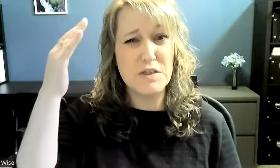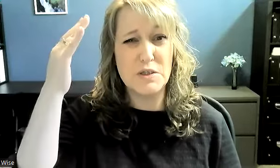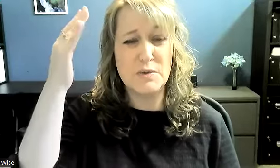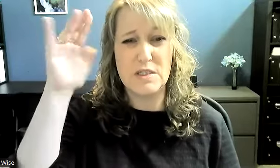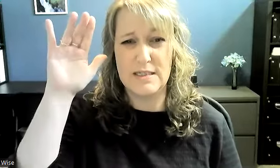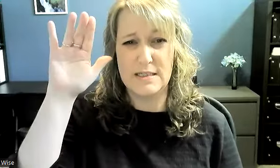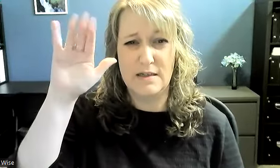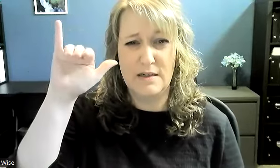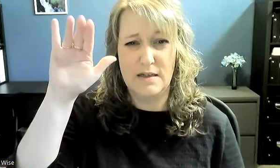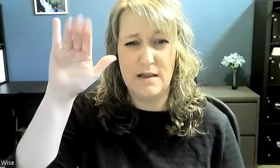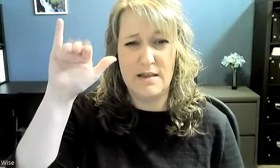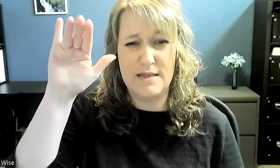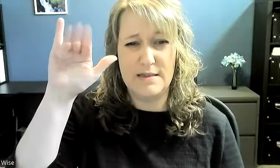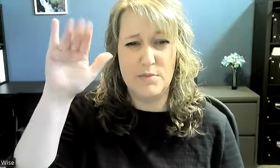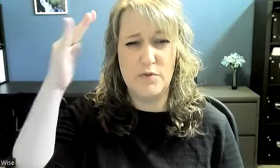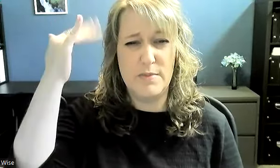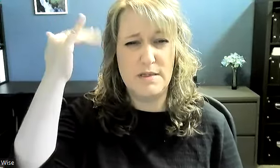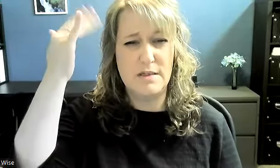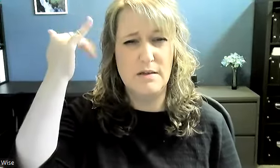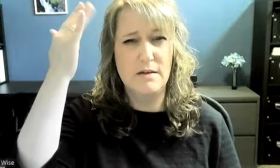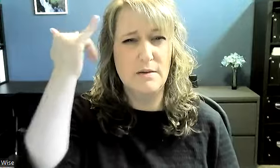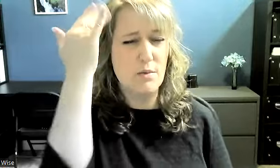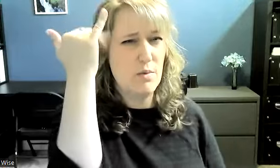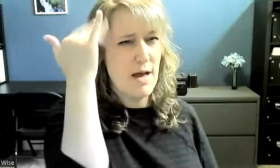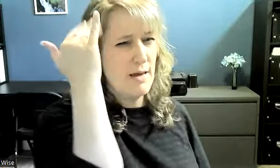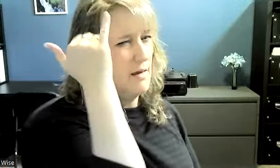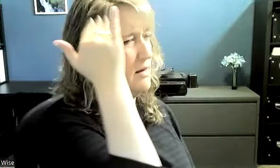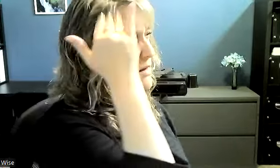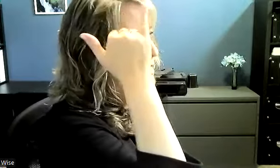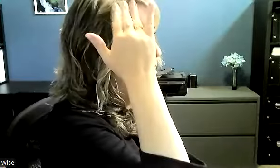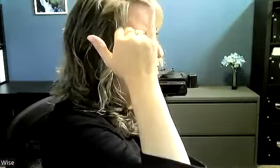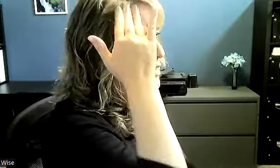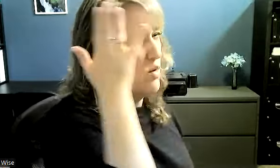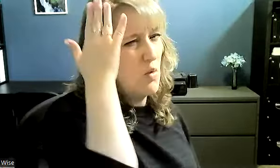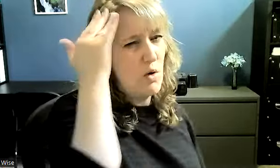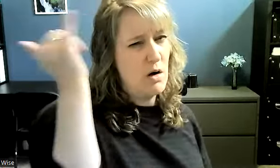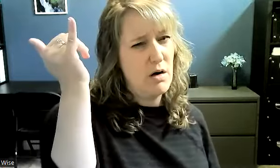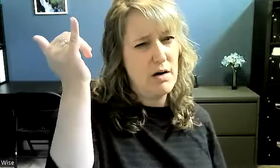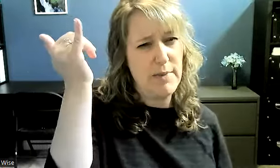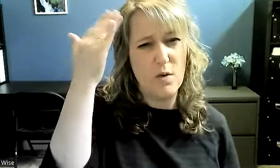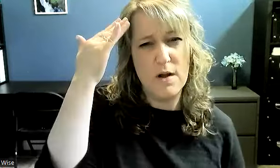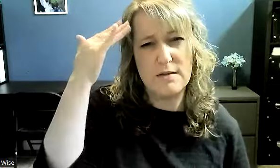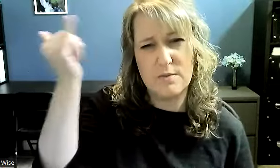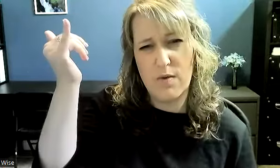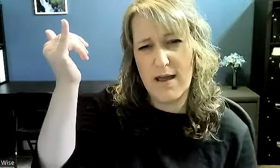two, which is this movement, why, or coming out once, why.